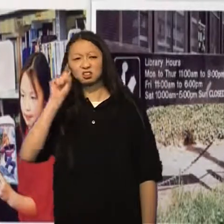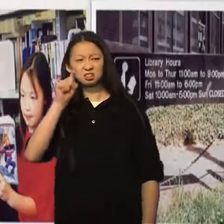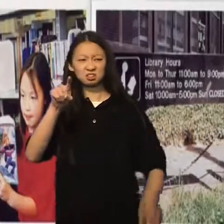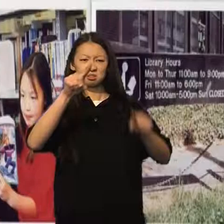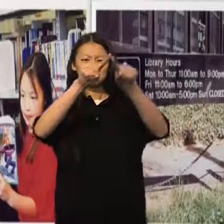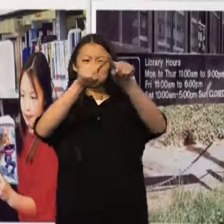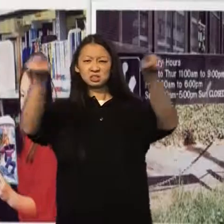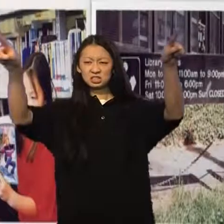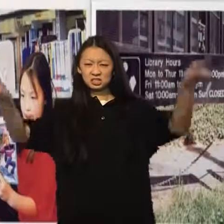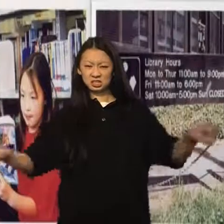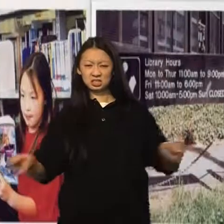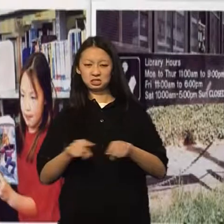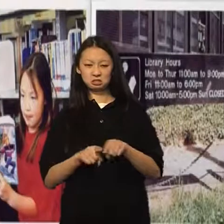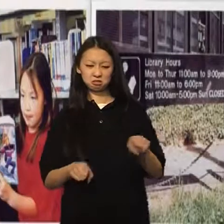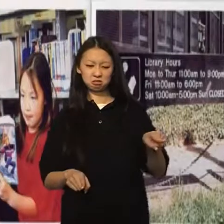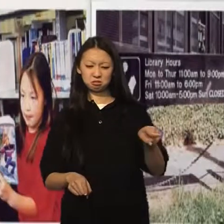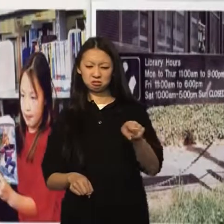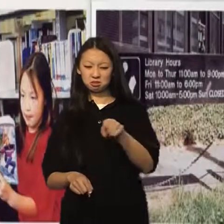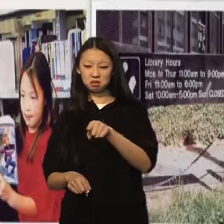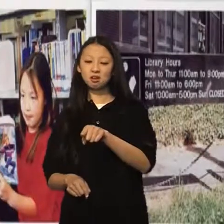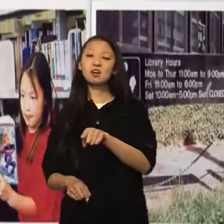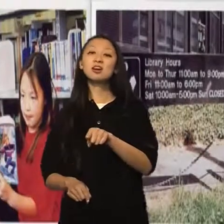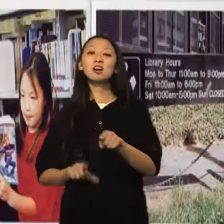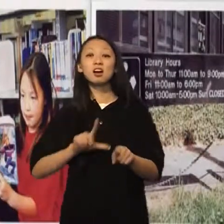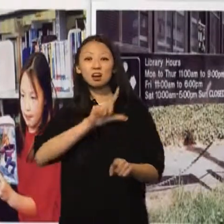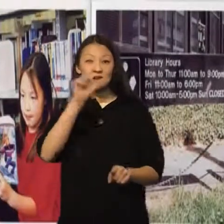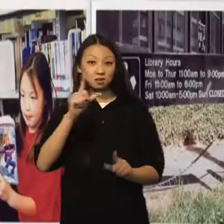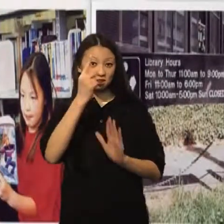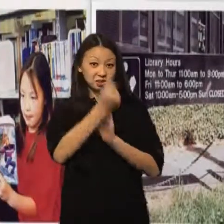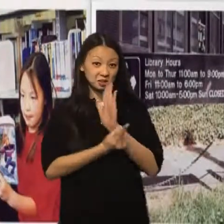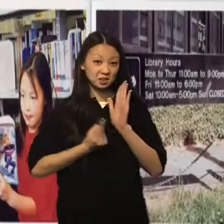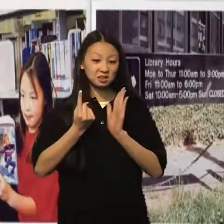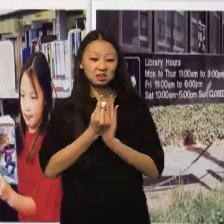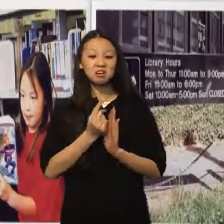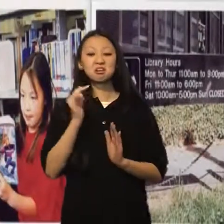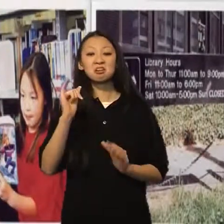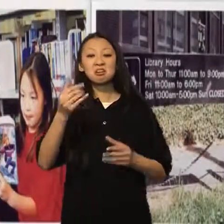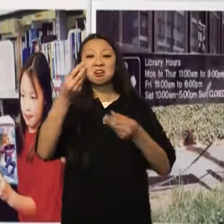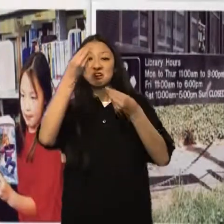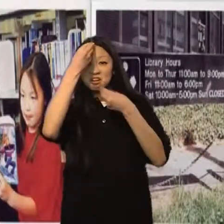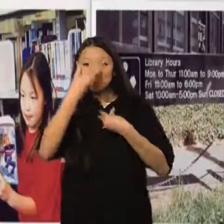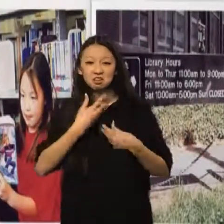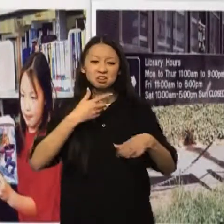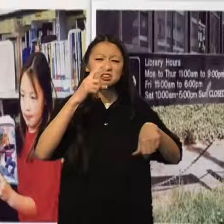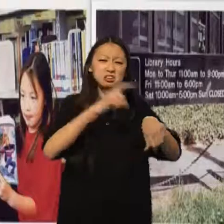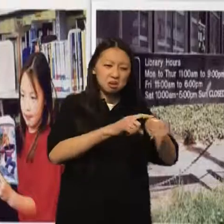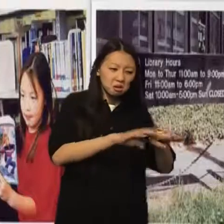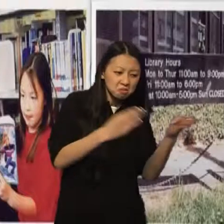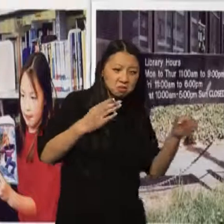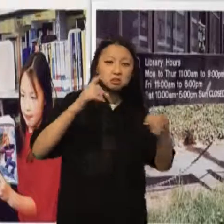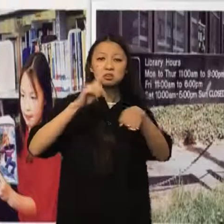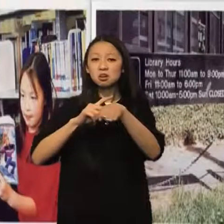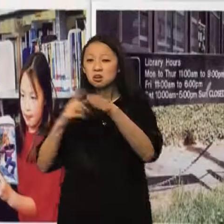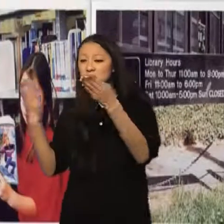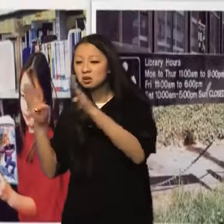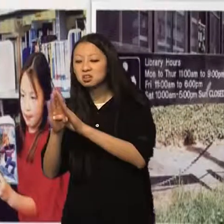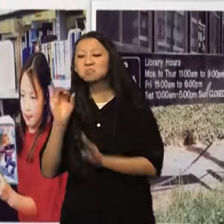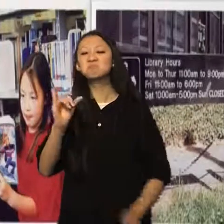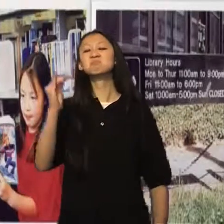Outside the library, she sees a big brown sign. It says Library Hours.